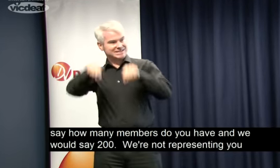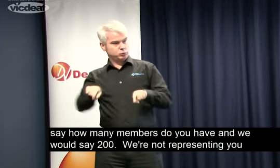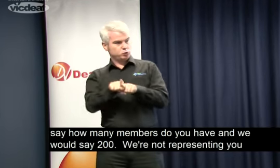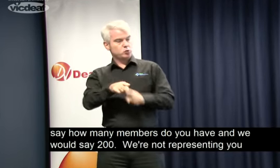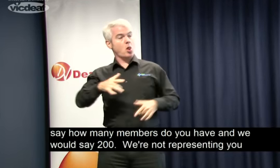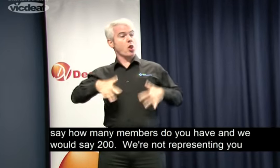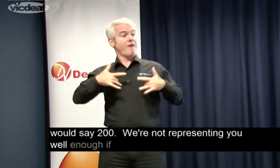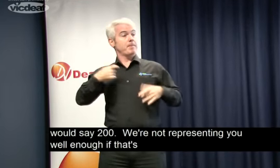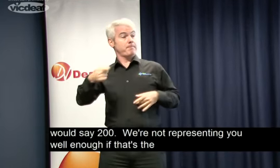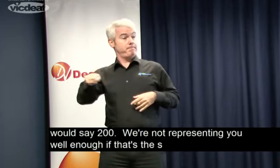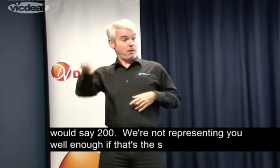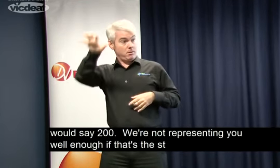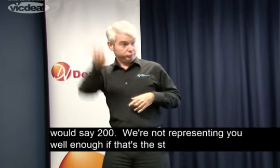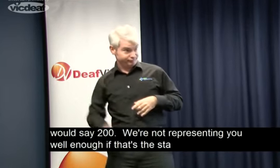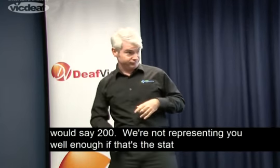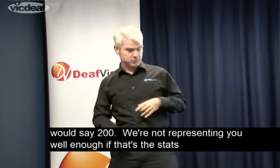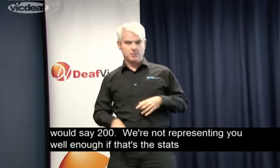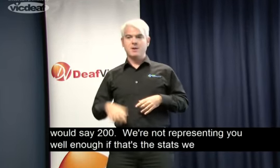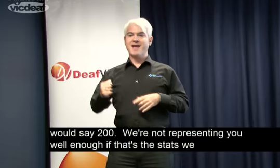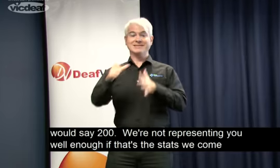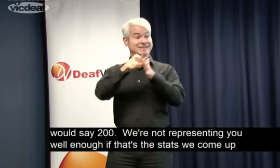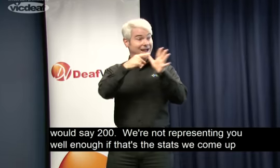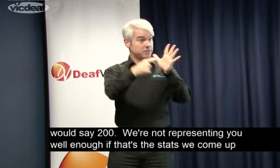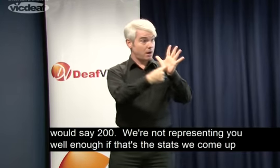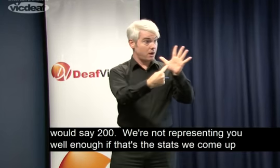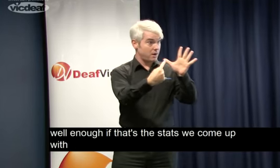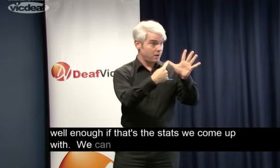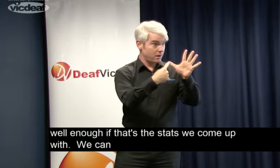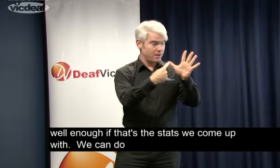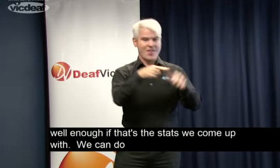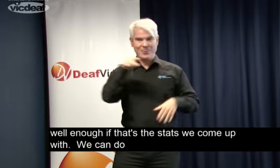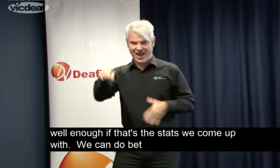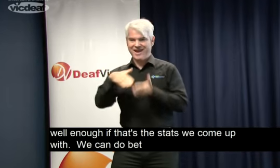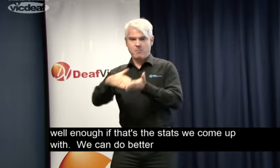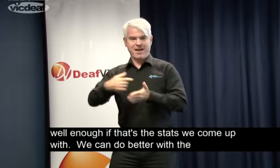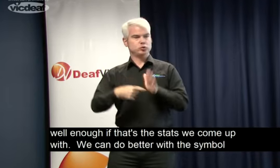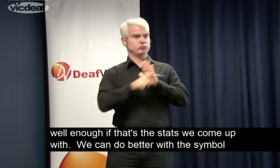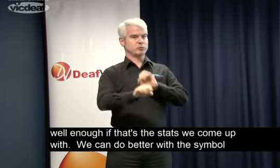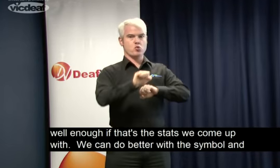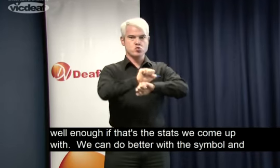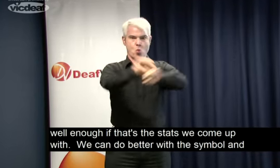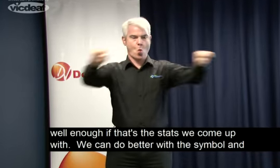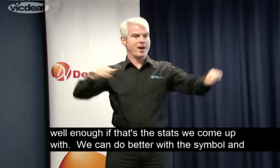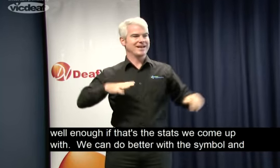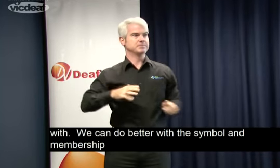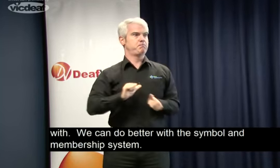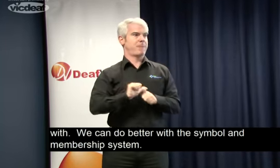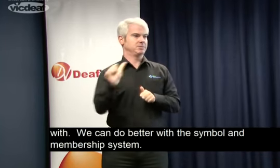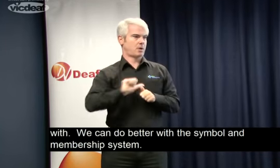and the membership system, having a list of life members, we've got the data and the evidence, and that assists us in representing your